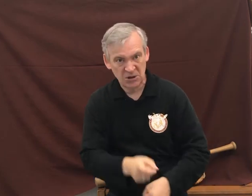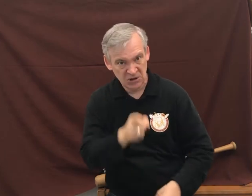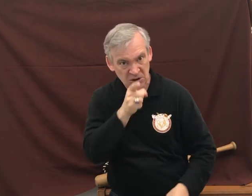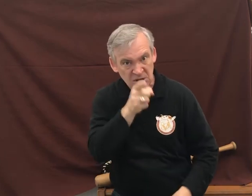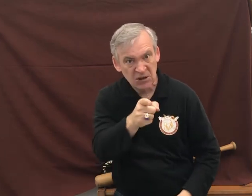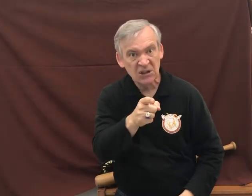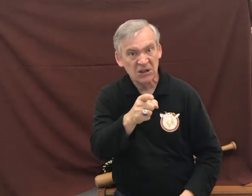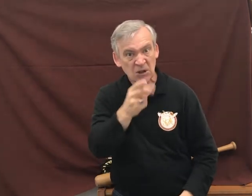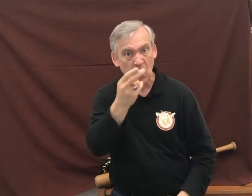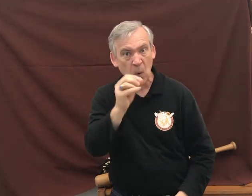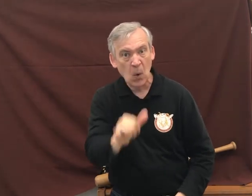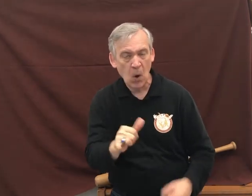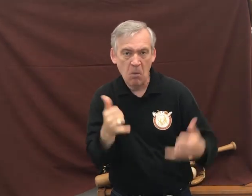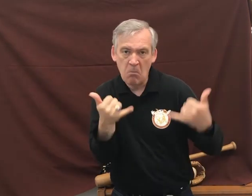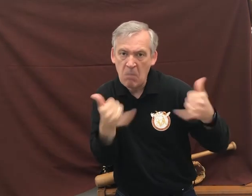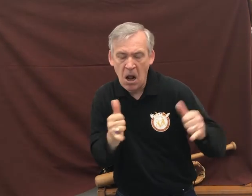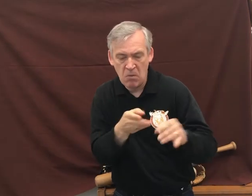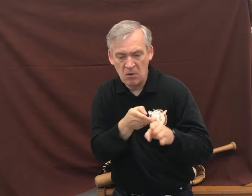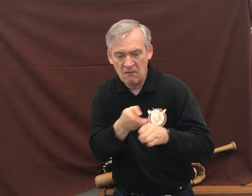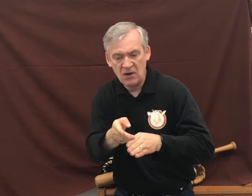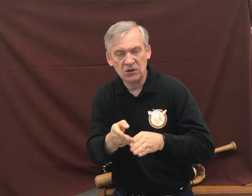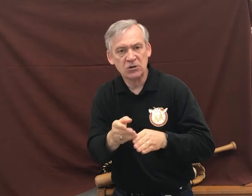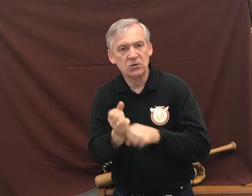He was smart and fast like Jackie.